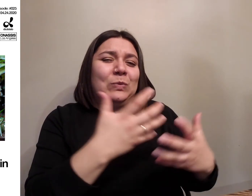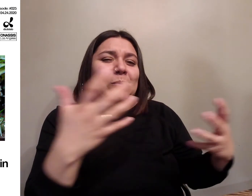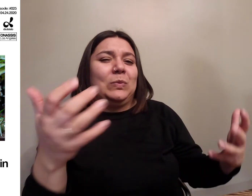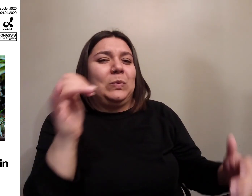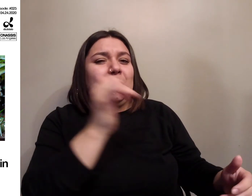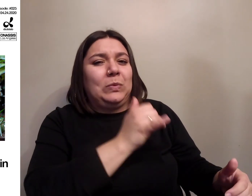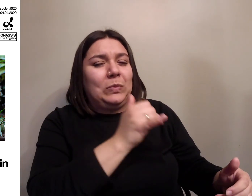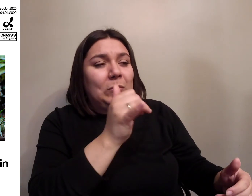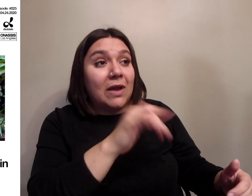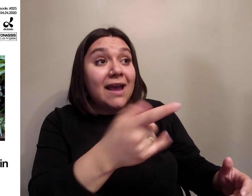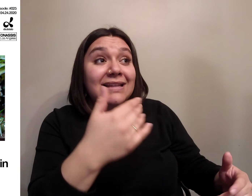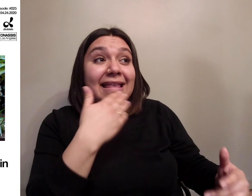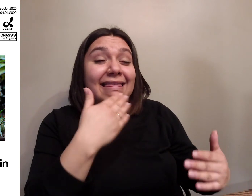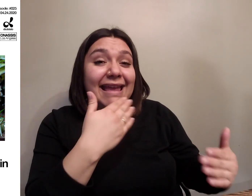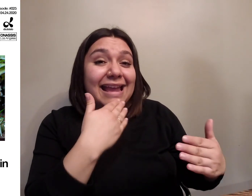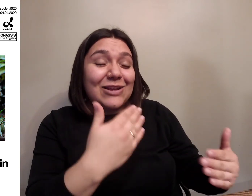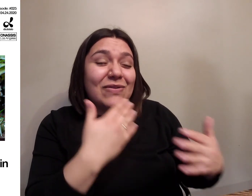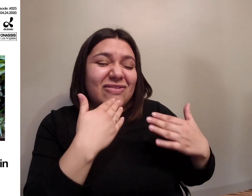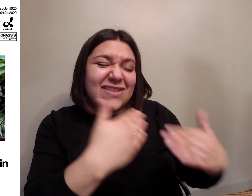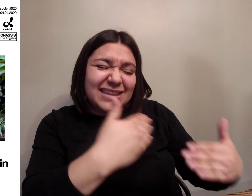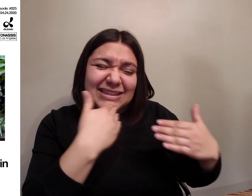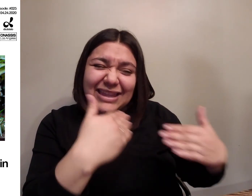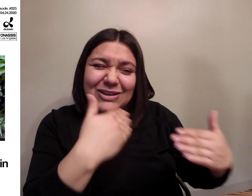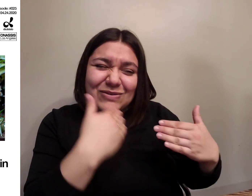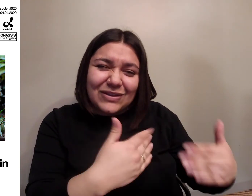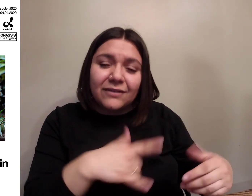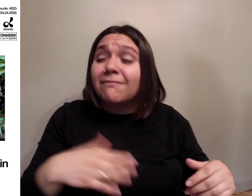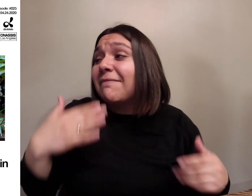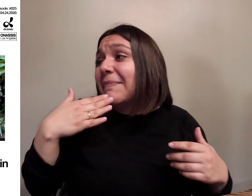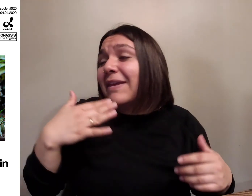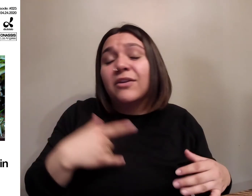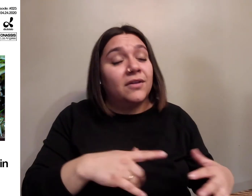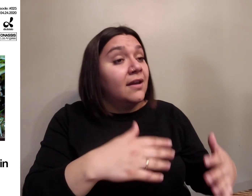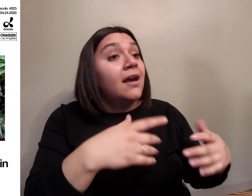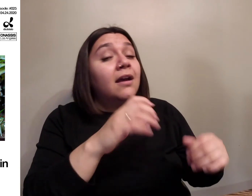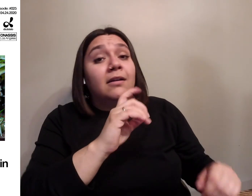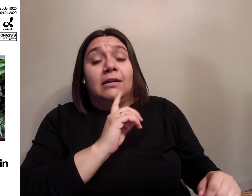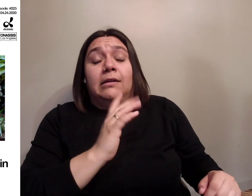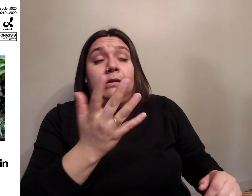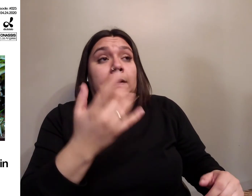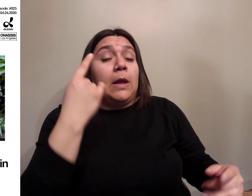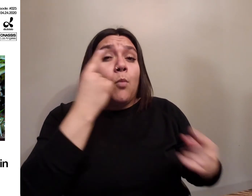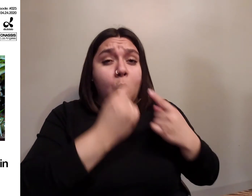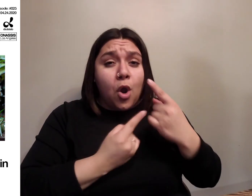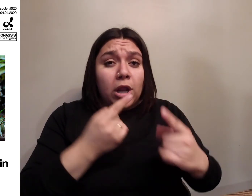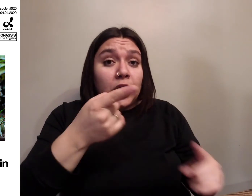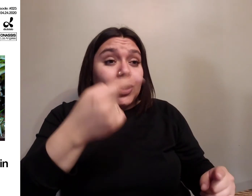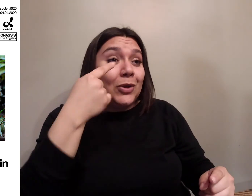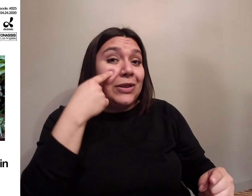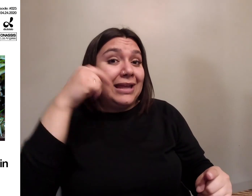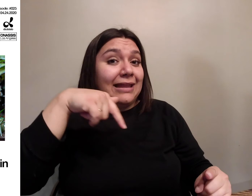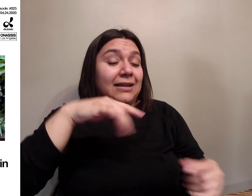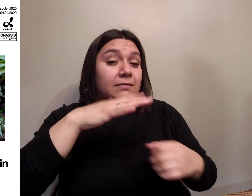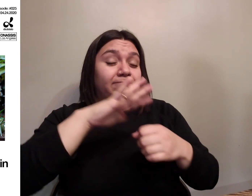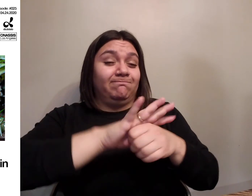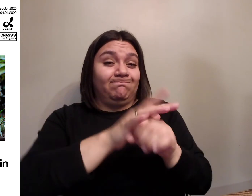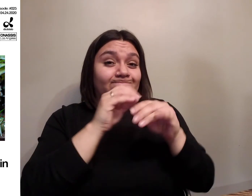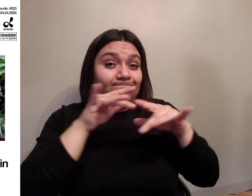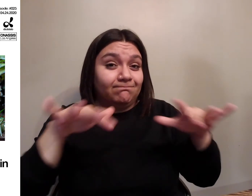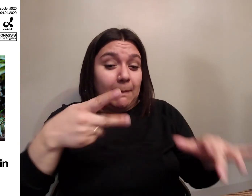that keep us apart from each other as human beings. This is not a side issue anymore.